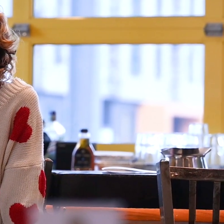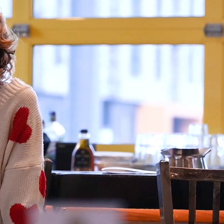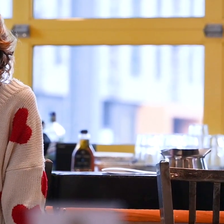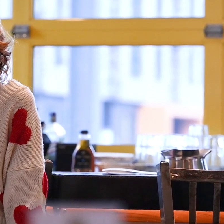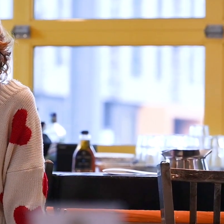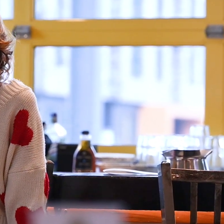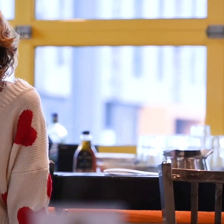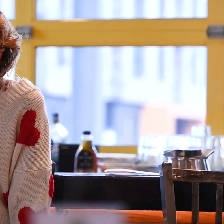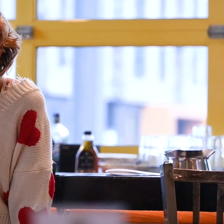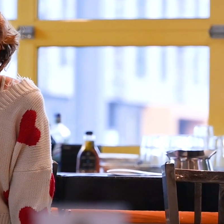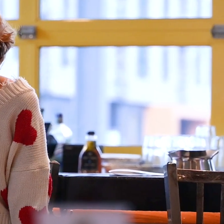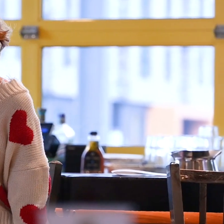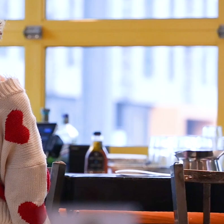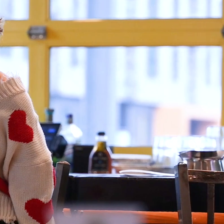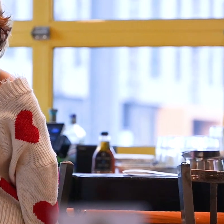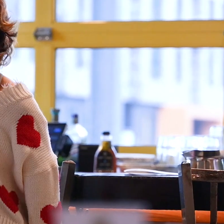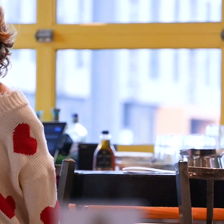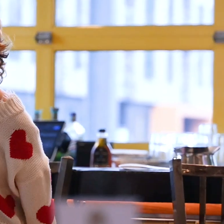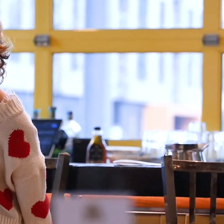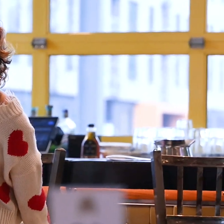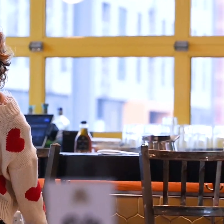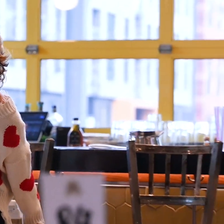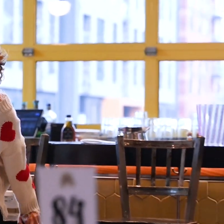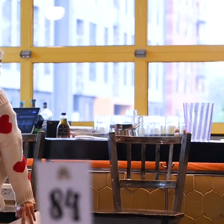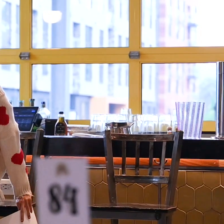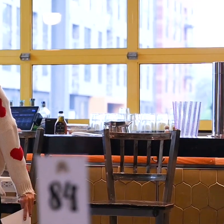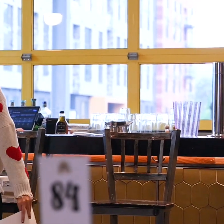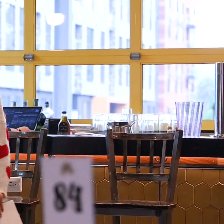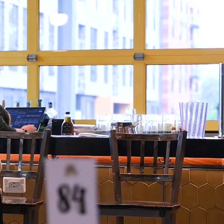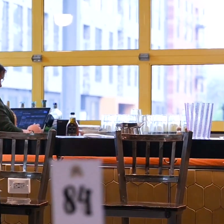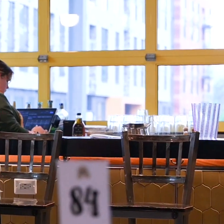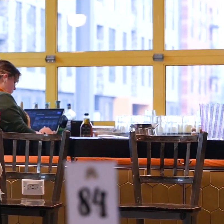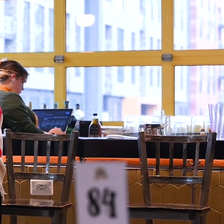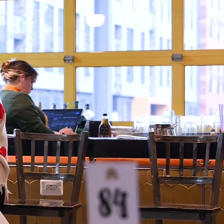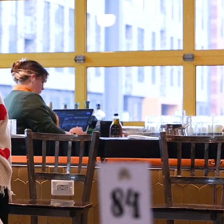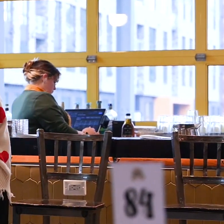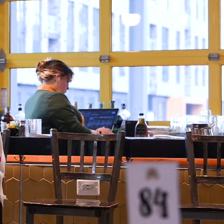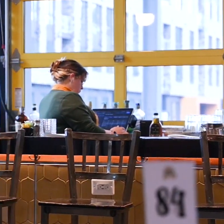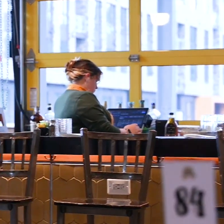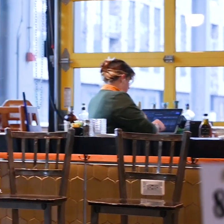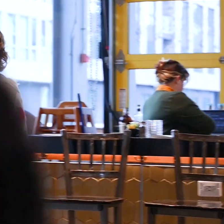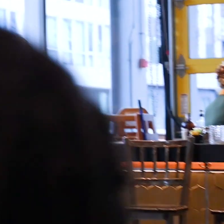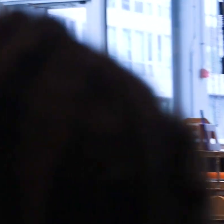Please join me in congratulating and welcoming Penelope Tofigh.